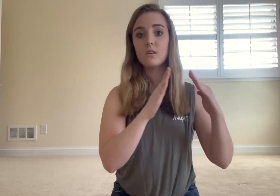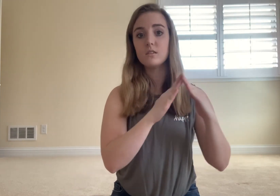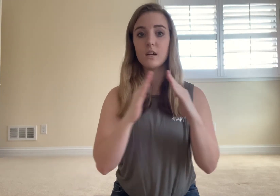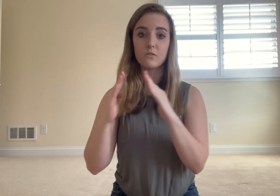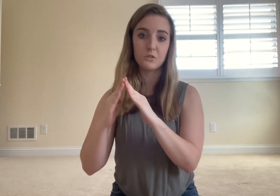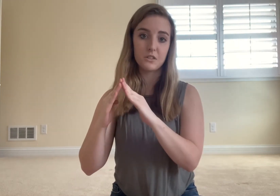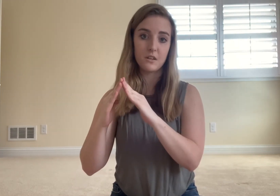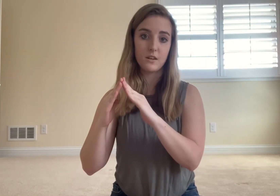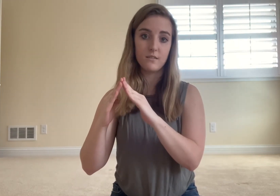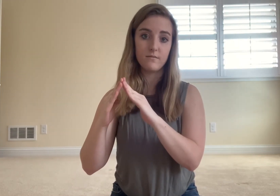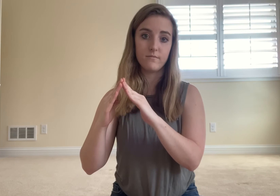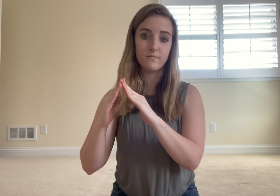Town or city.